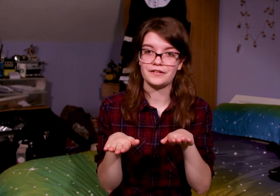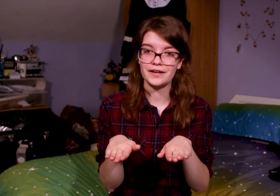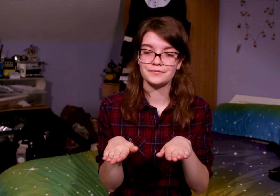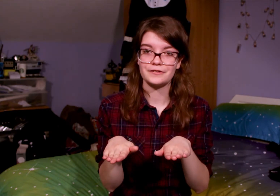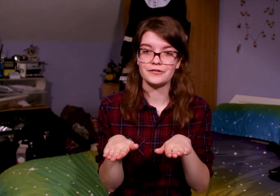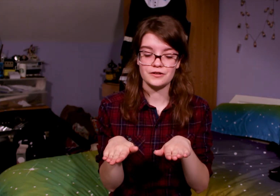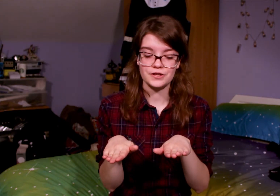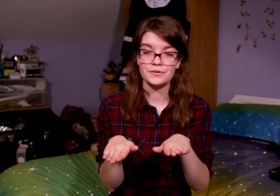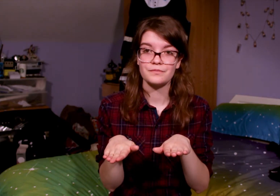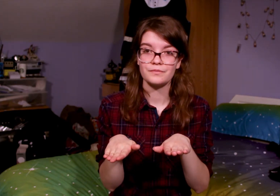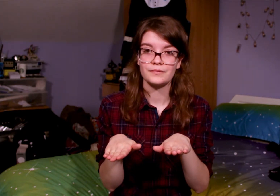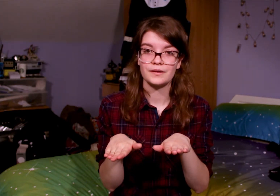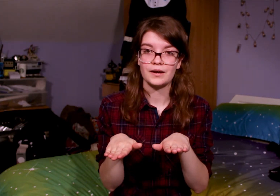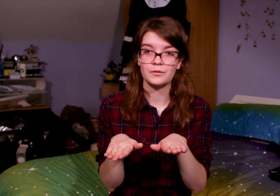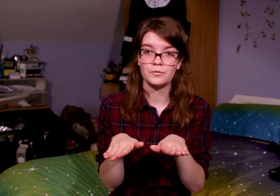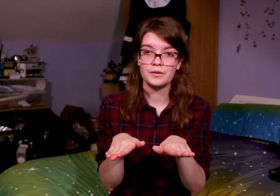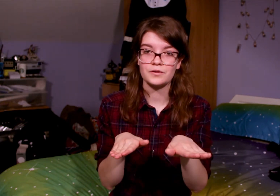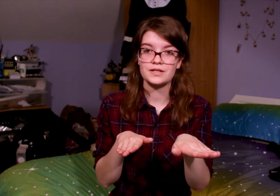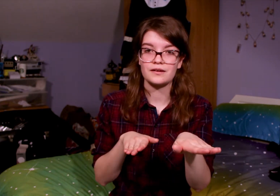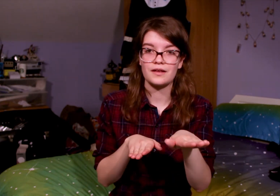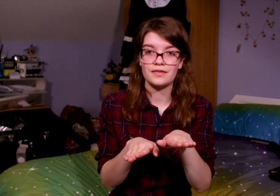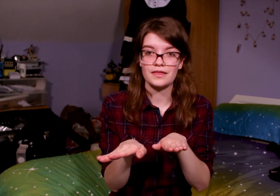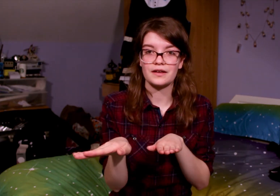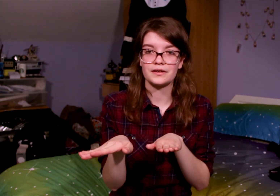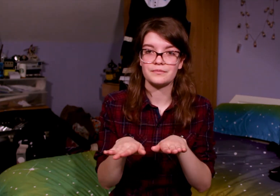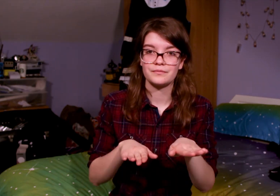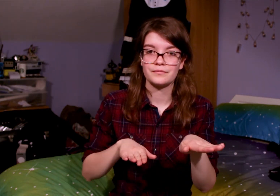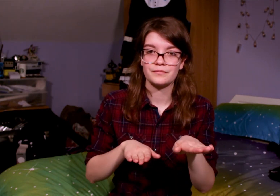flat in front of you, and one moves out, then the other.